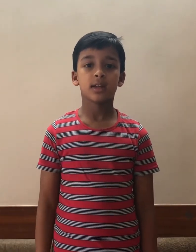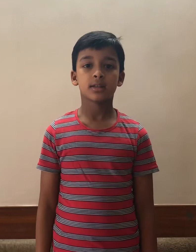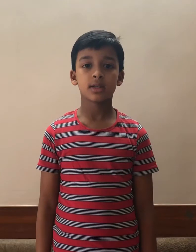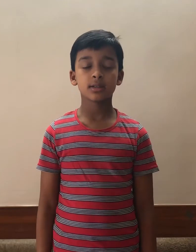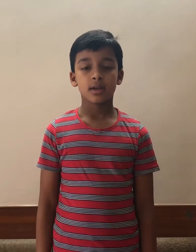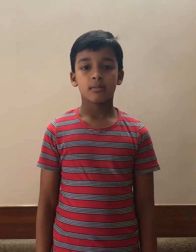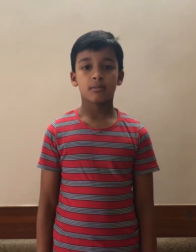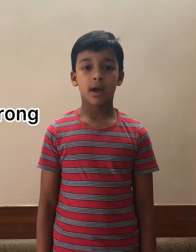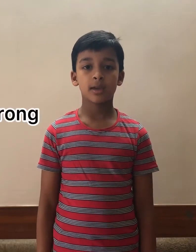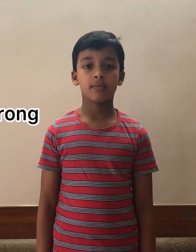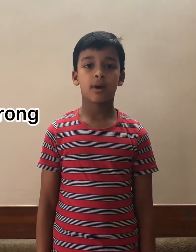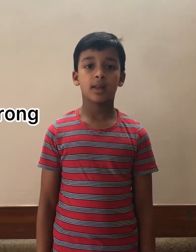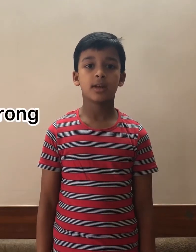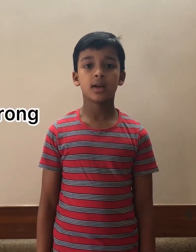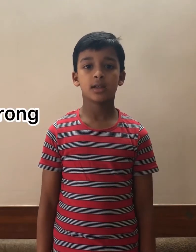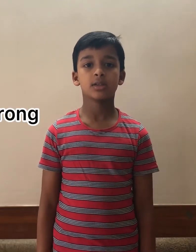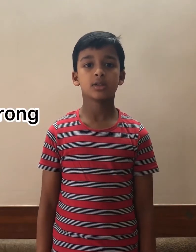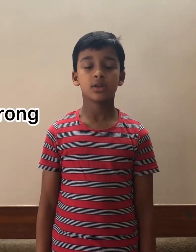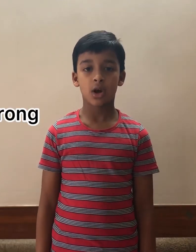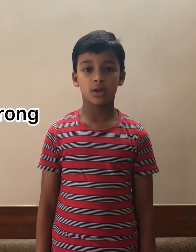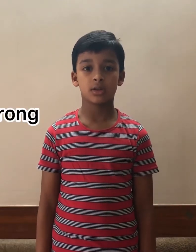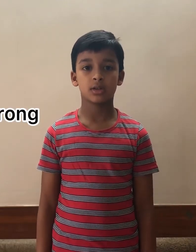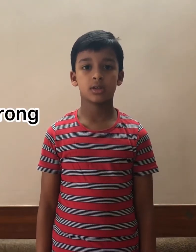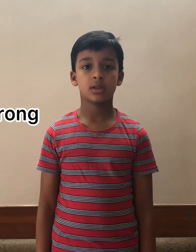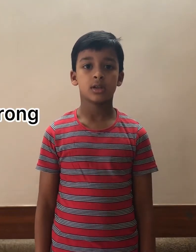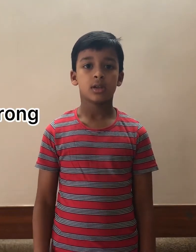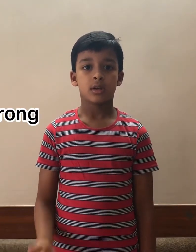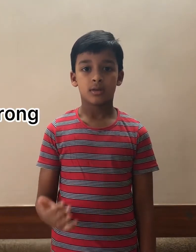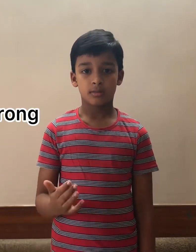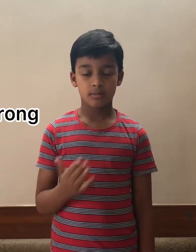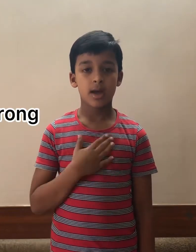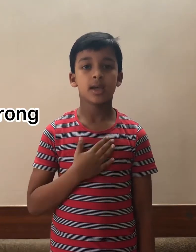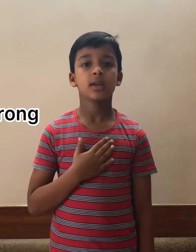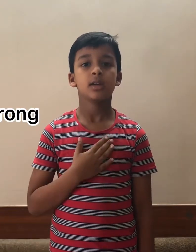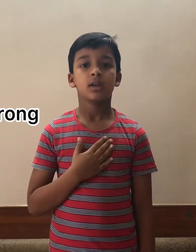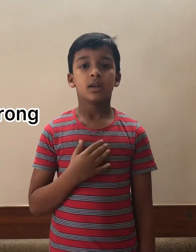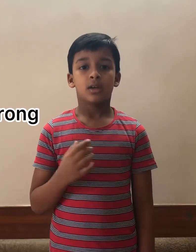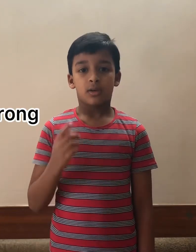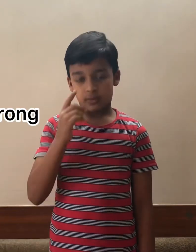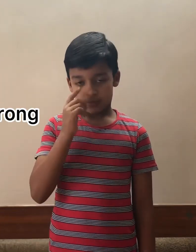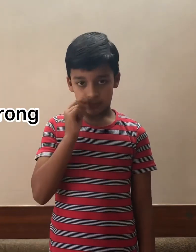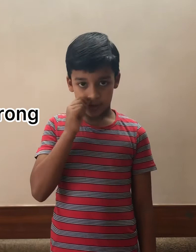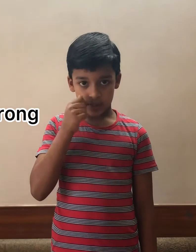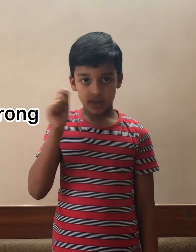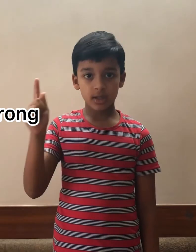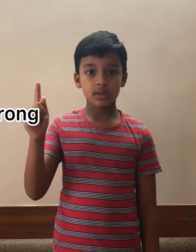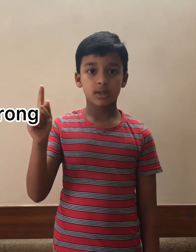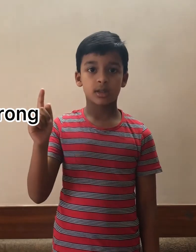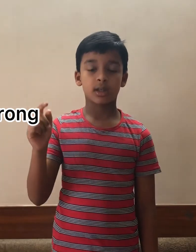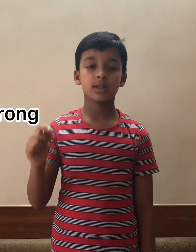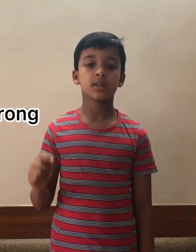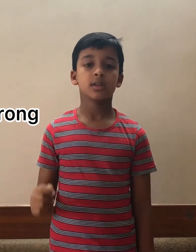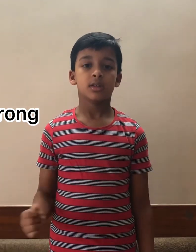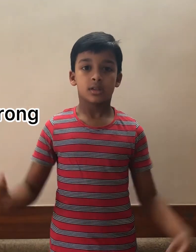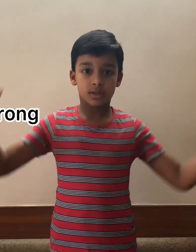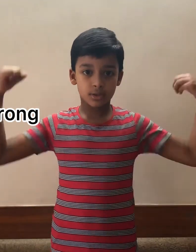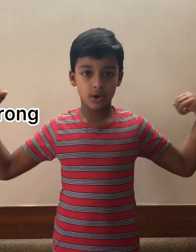is my father is strong. My father is strong.